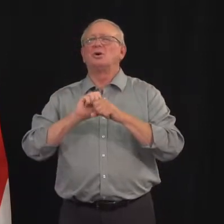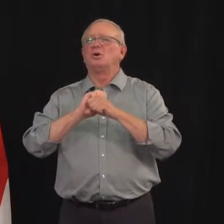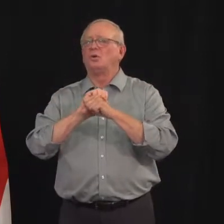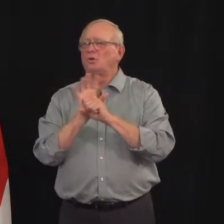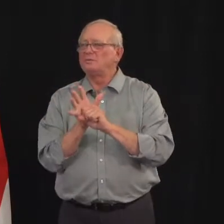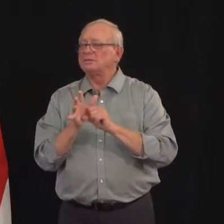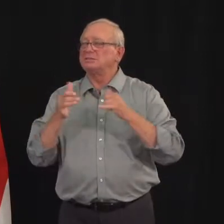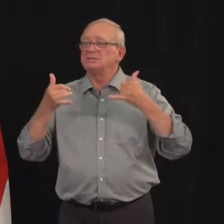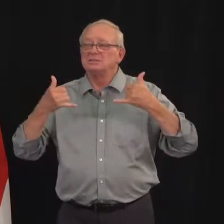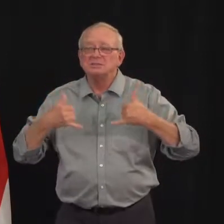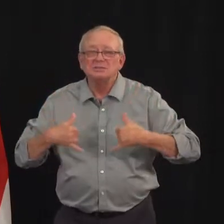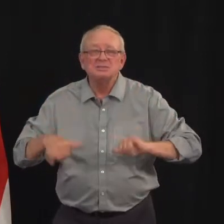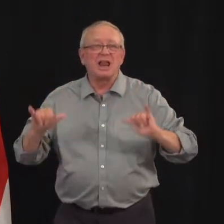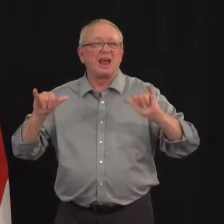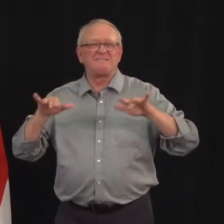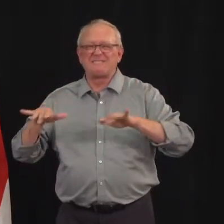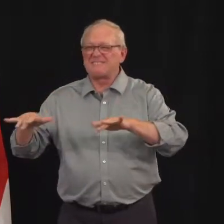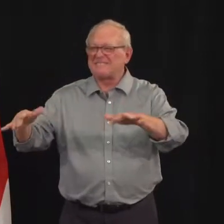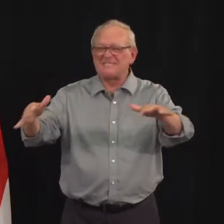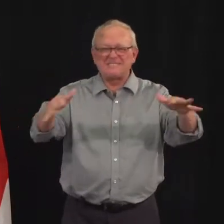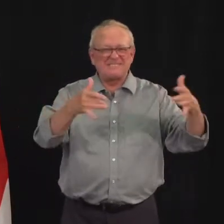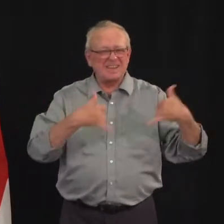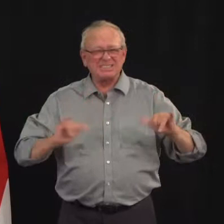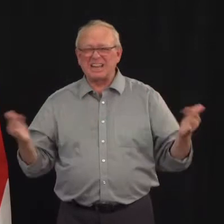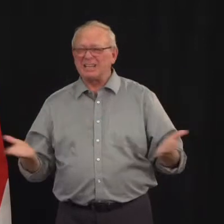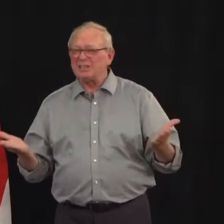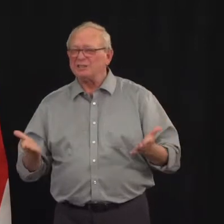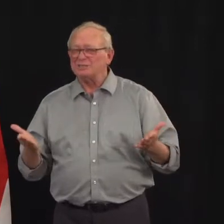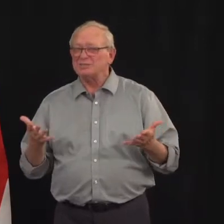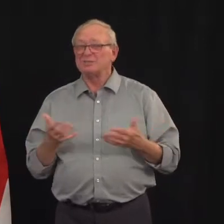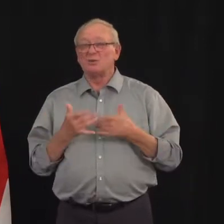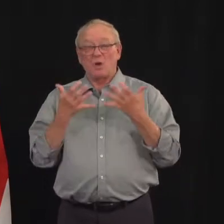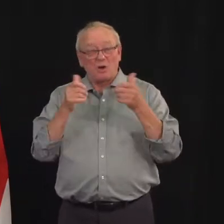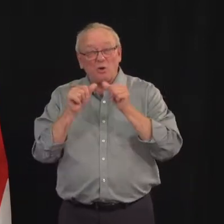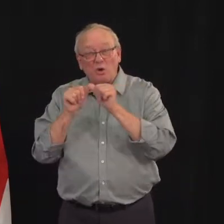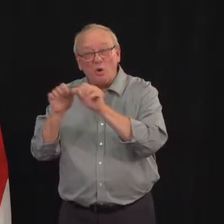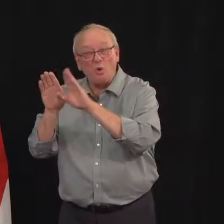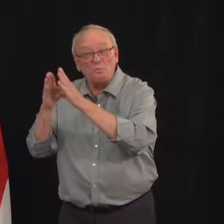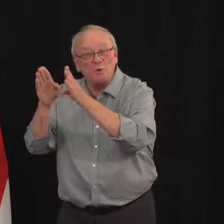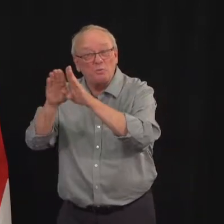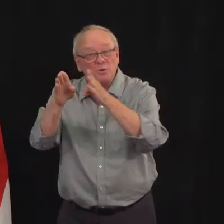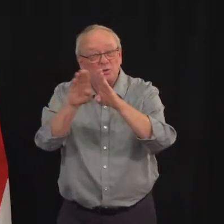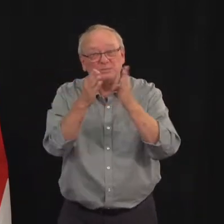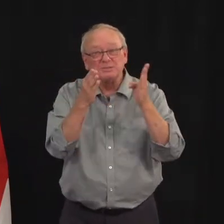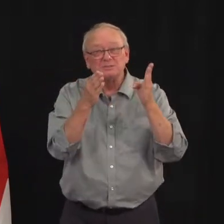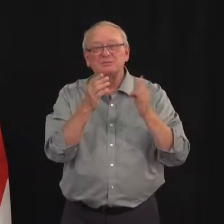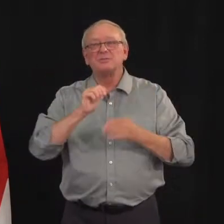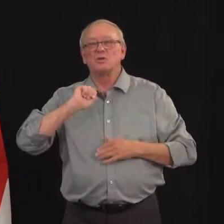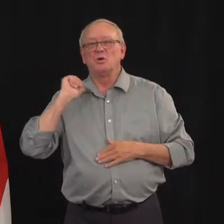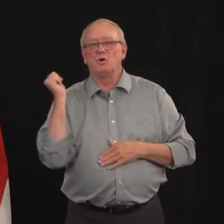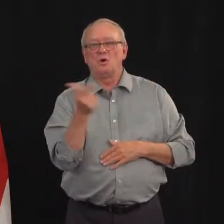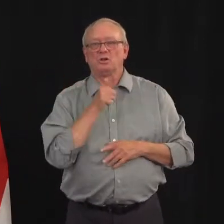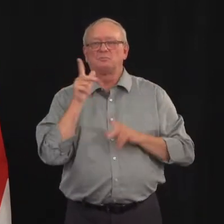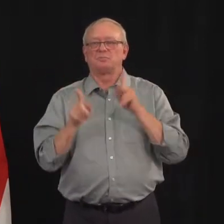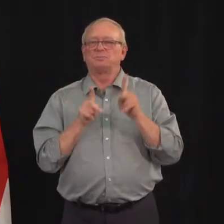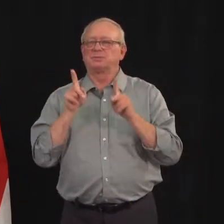long-term success of relaunch depends on all of us going back to that guidance and each of us doing our best to prevent the